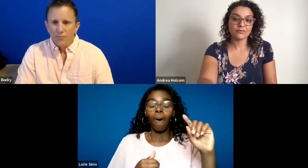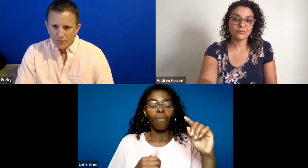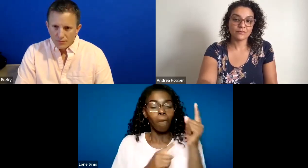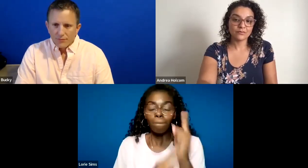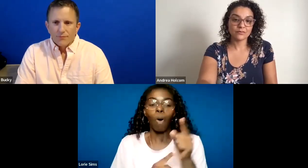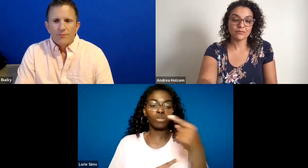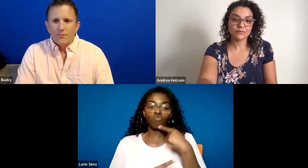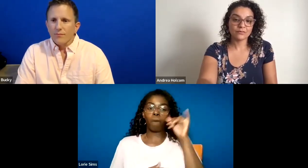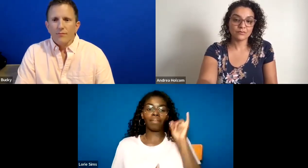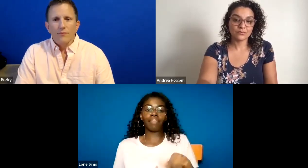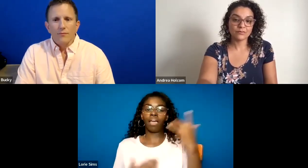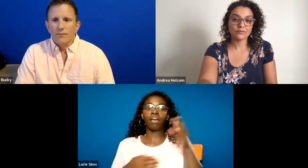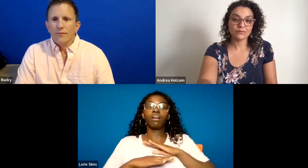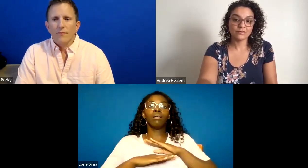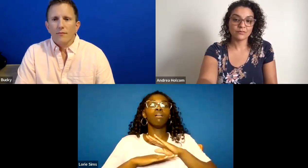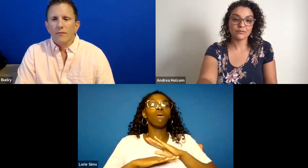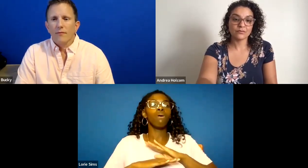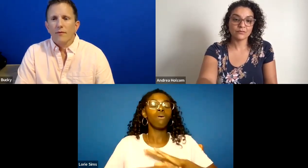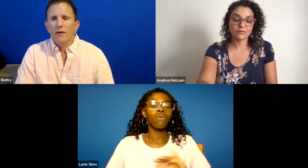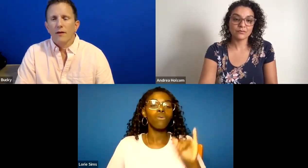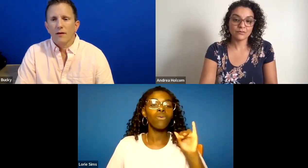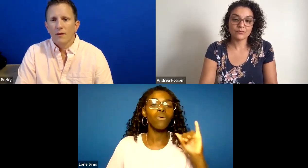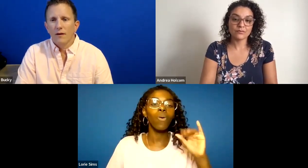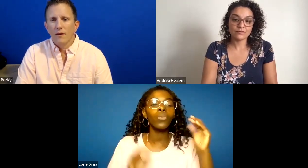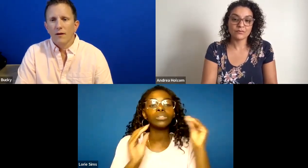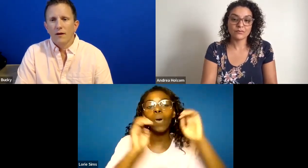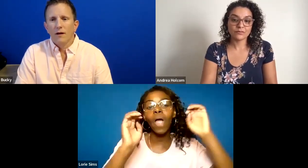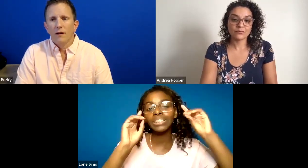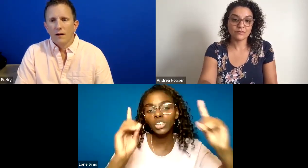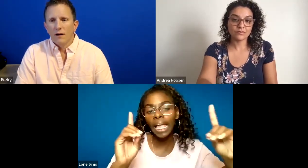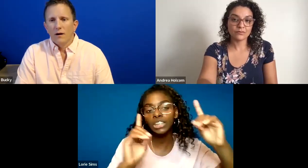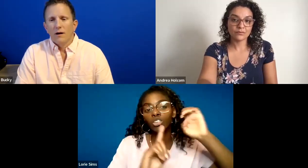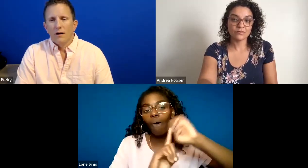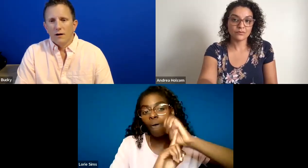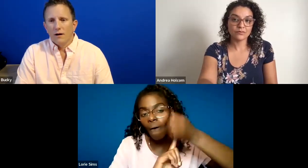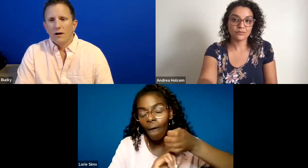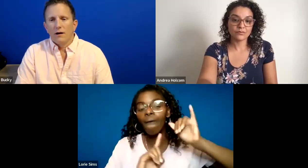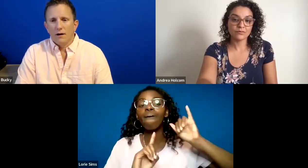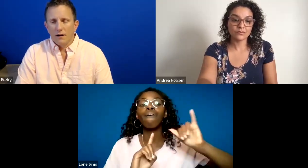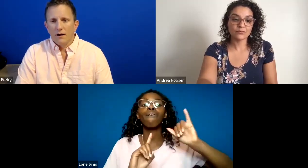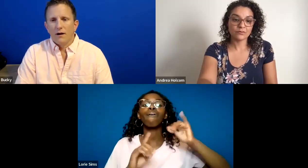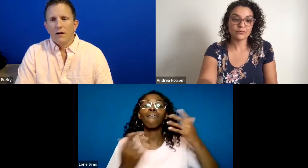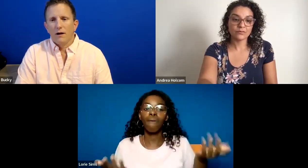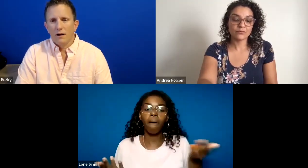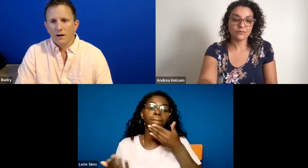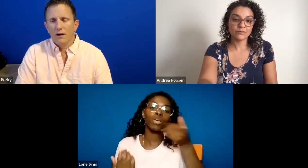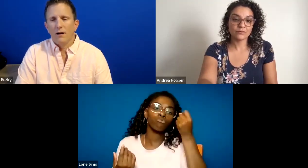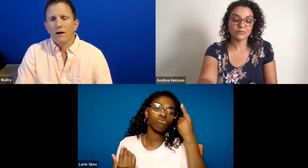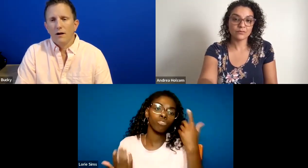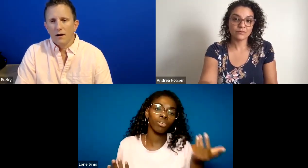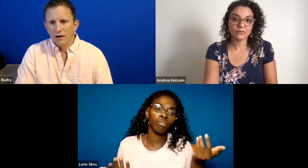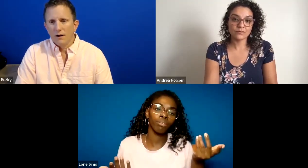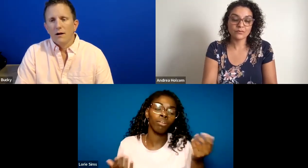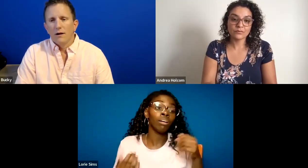4 particular workshops for this assignment. And the moment that you expressed that to me, it was a sigh of relief because it made me aware